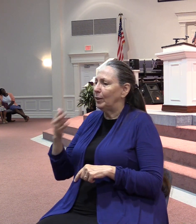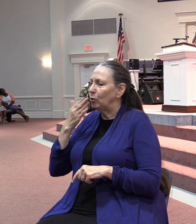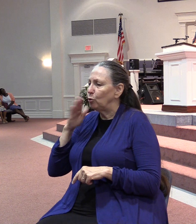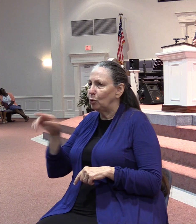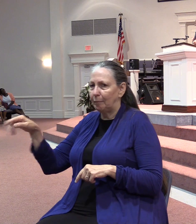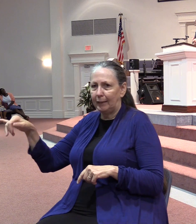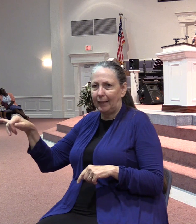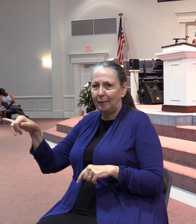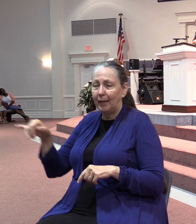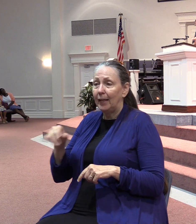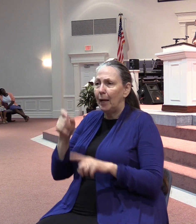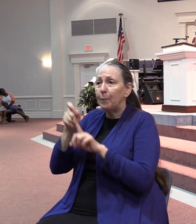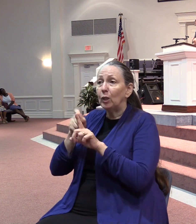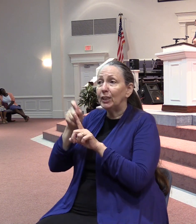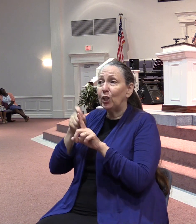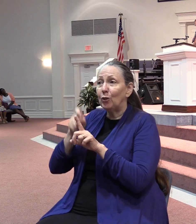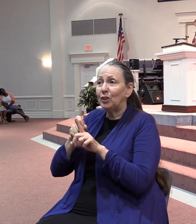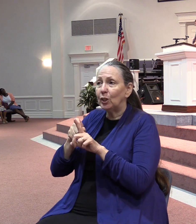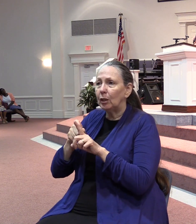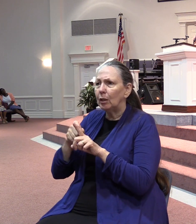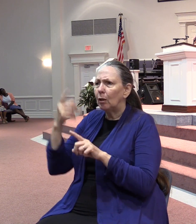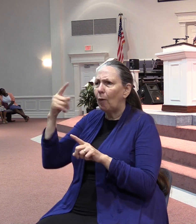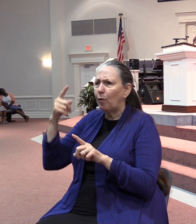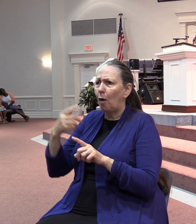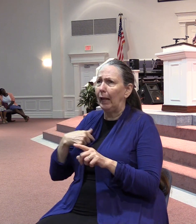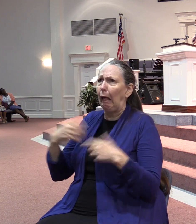persecution. Persecution is never sent to make us retreat.